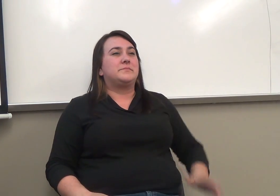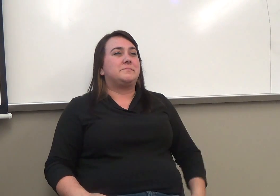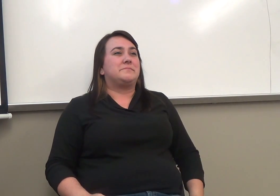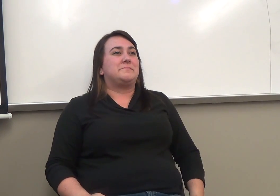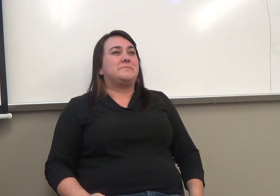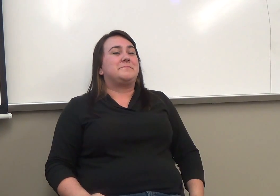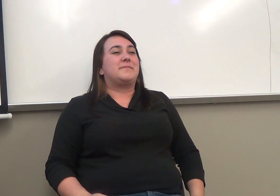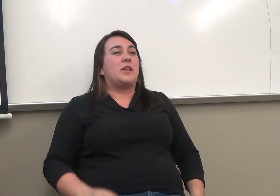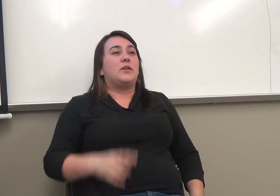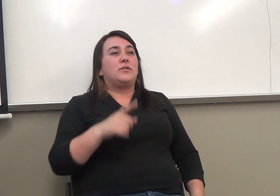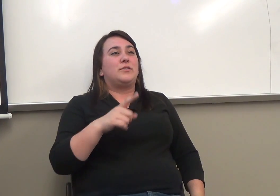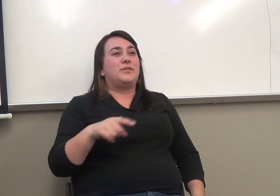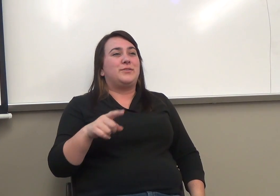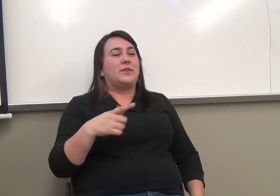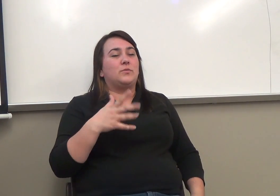And you can, oops.